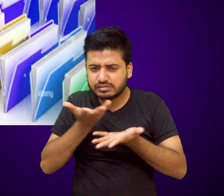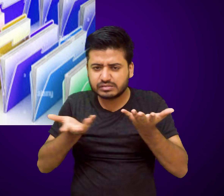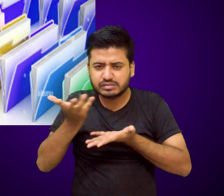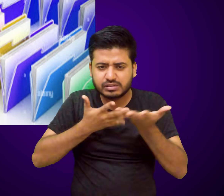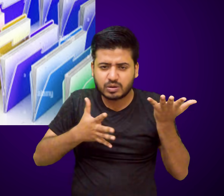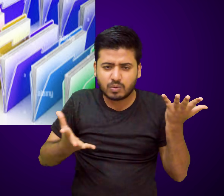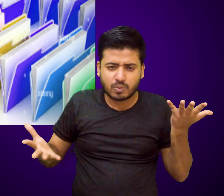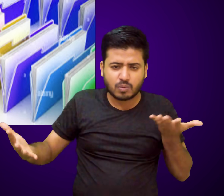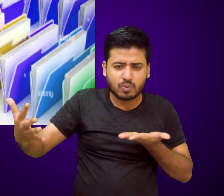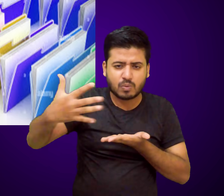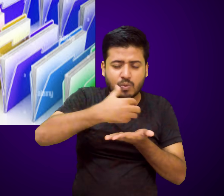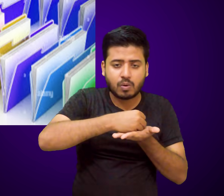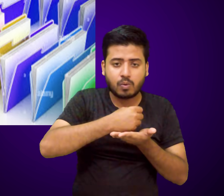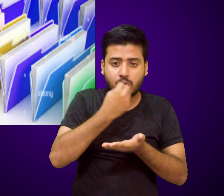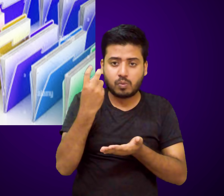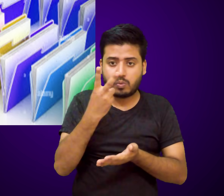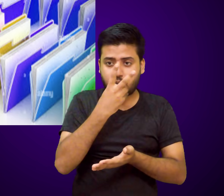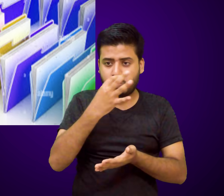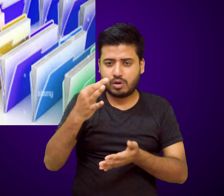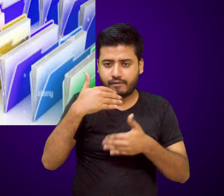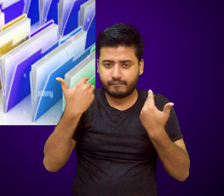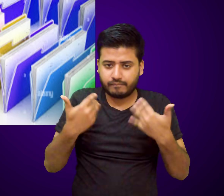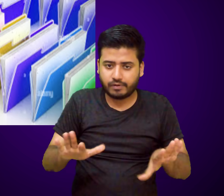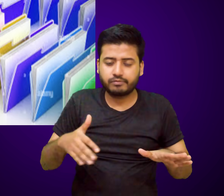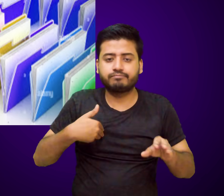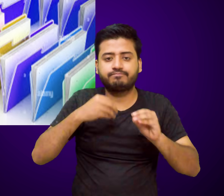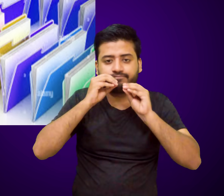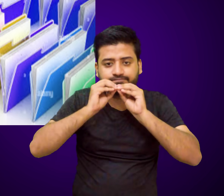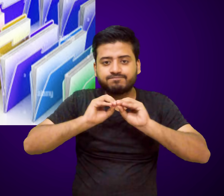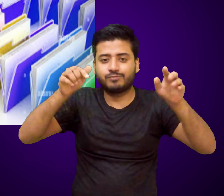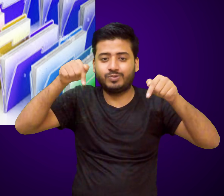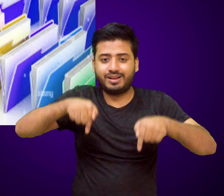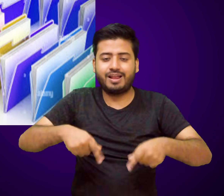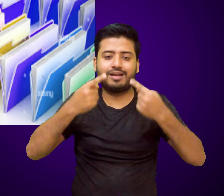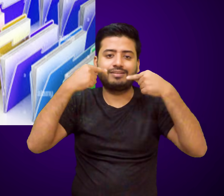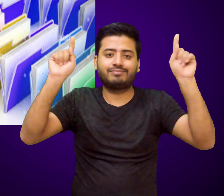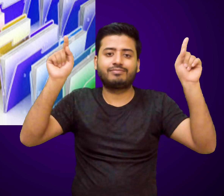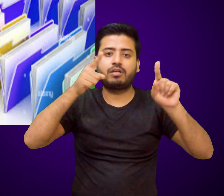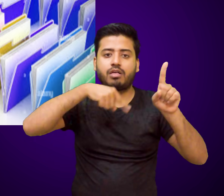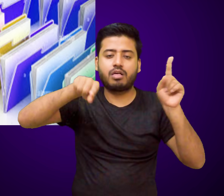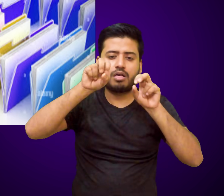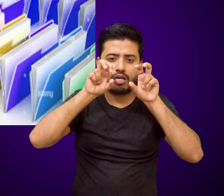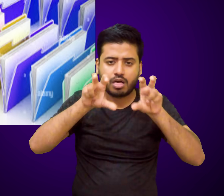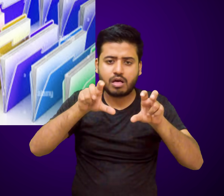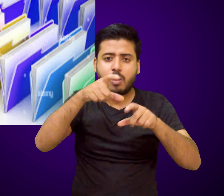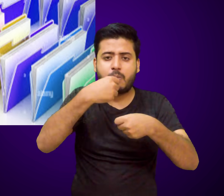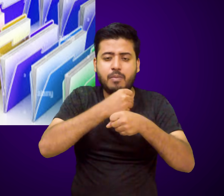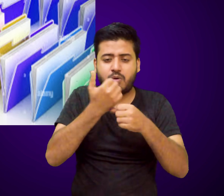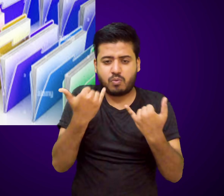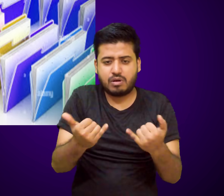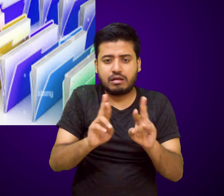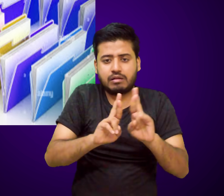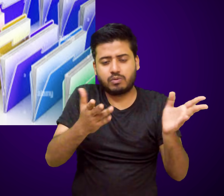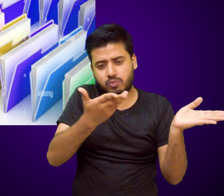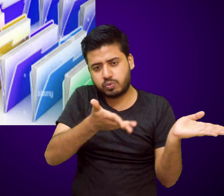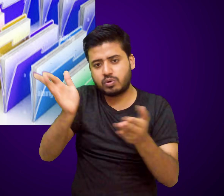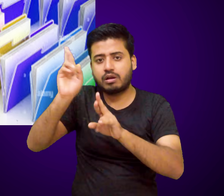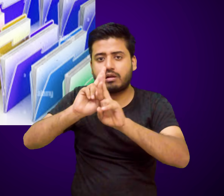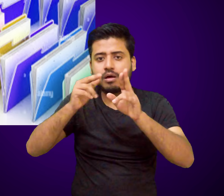misinterpretation of disability laws often result in denied claims, leaving people struggling to access benefits they are legally entitled to receive.